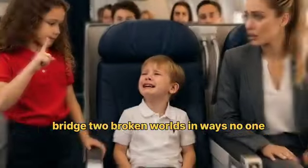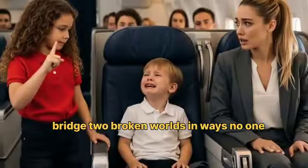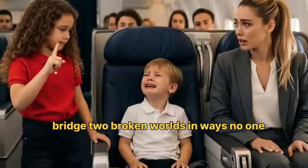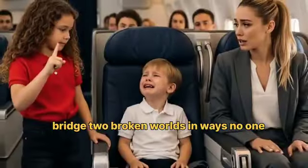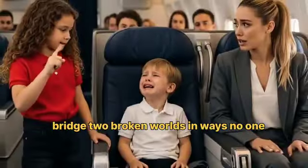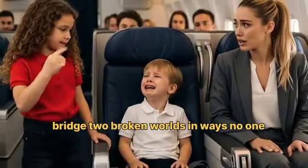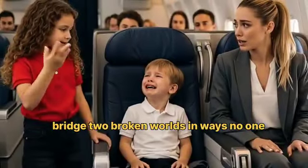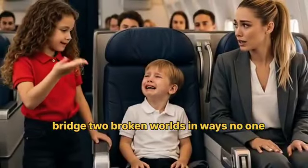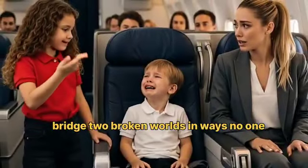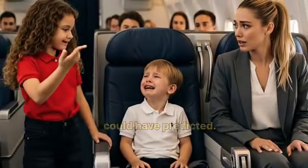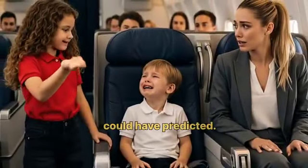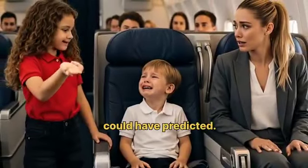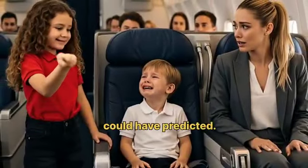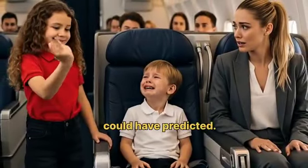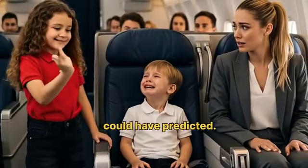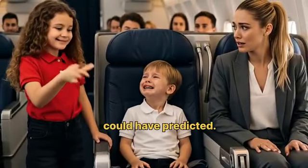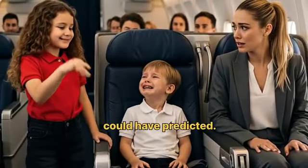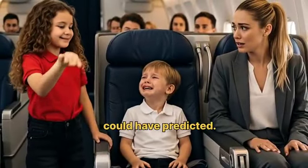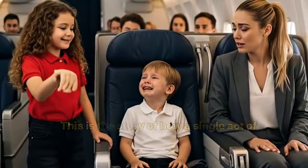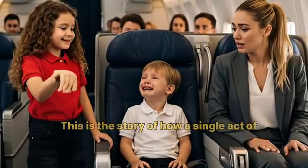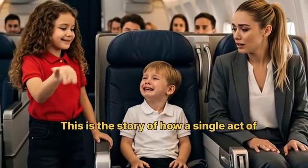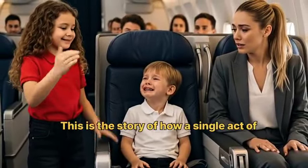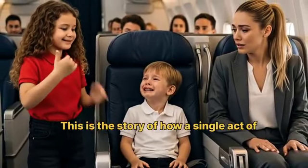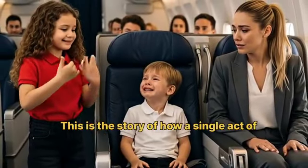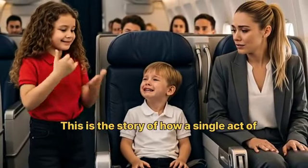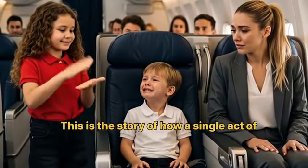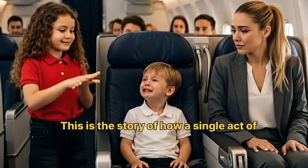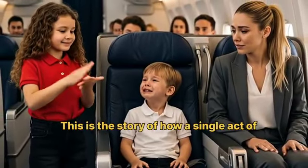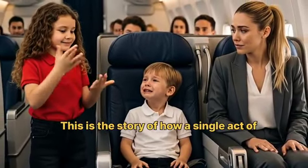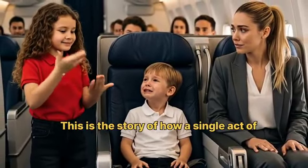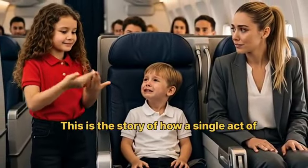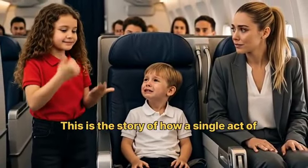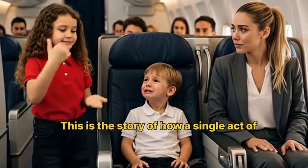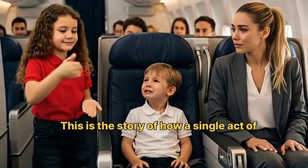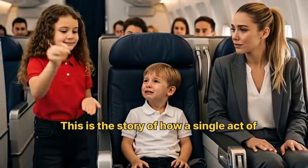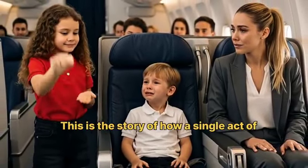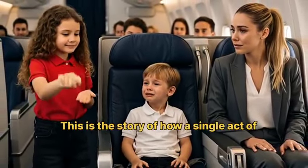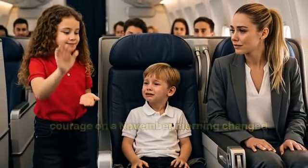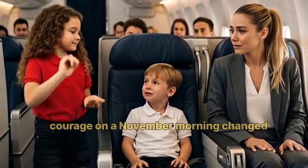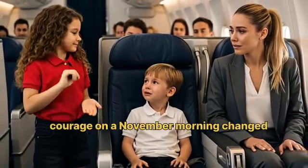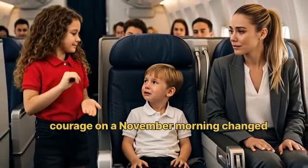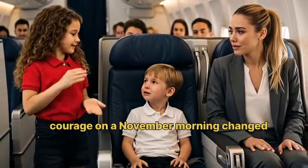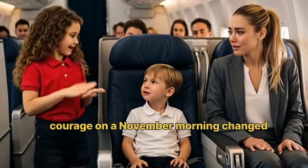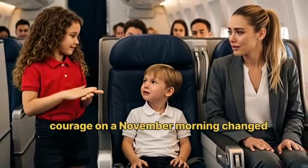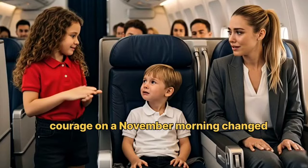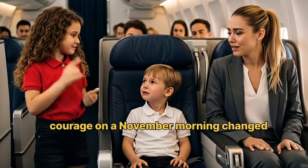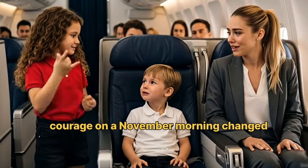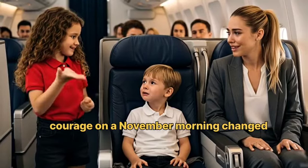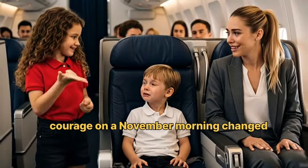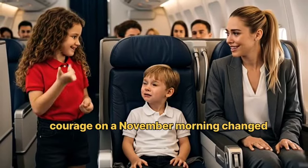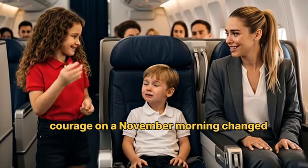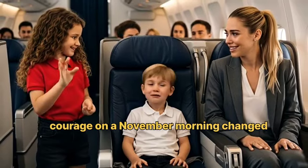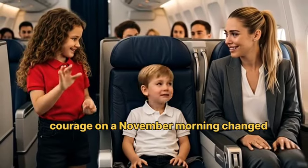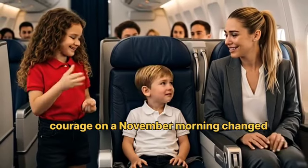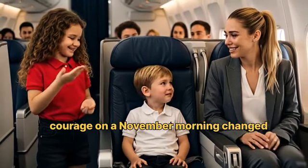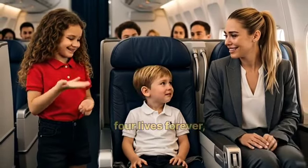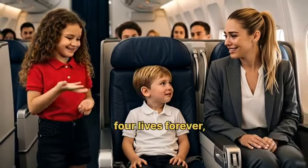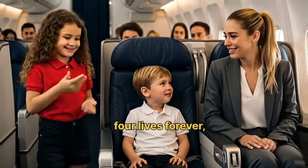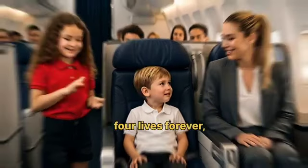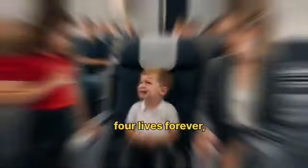in ways no one could have predicted. This is the story of how a single act of courage on a November morning changed 4 lives